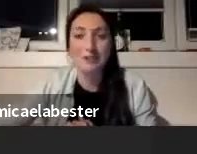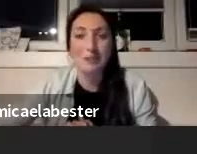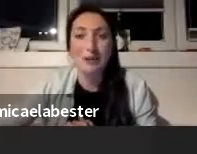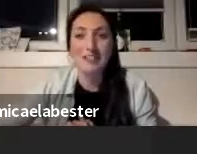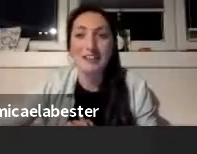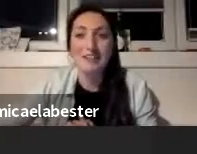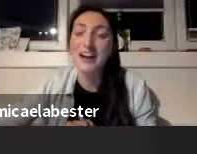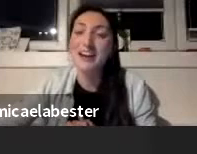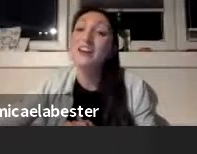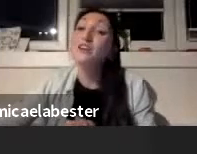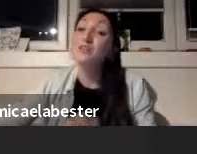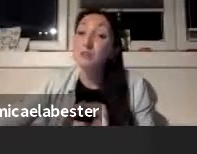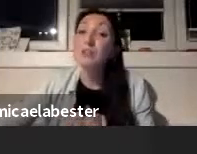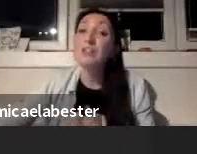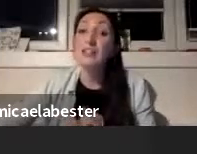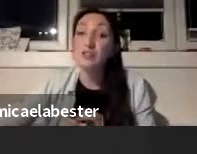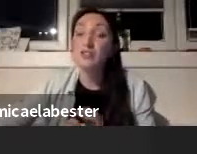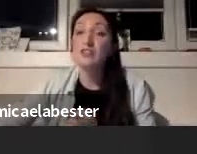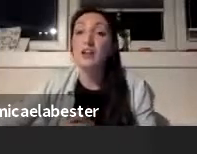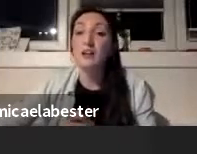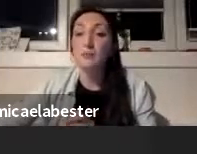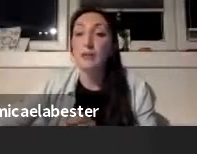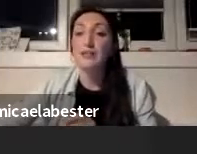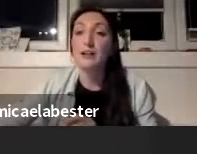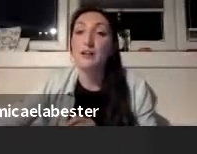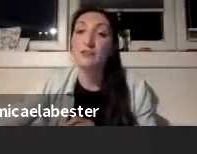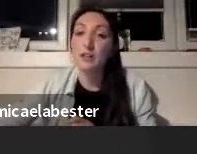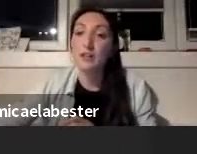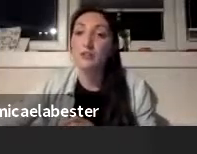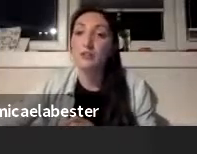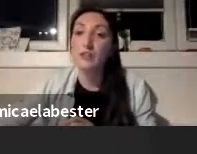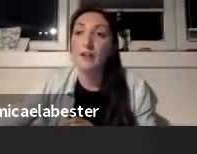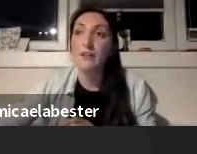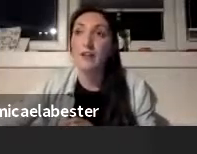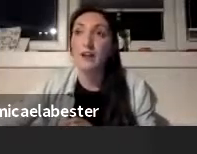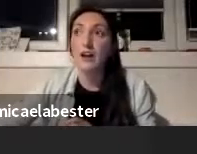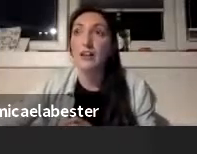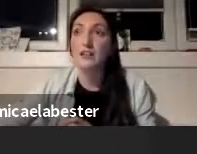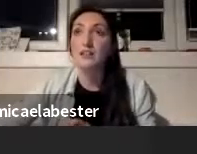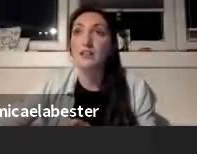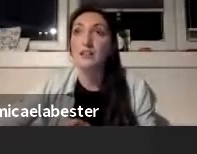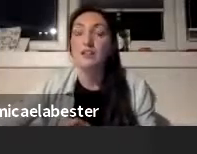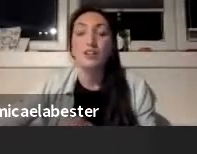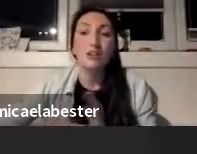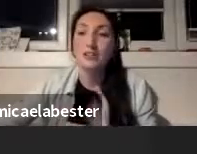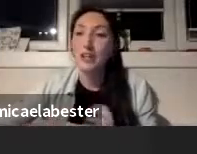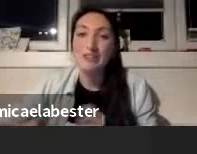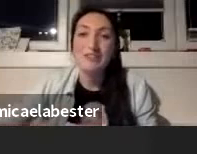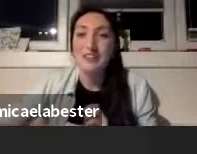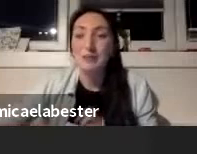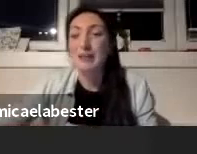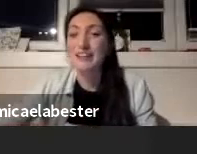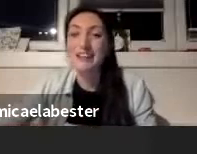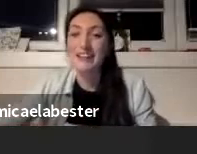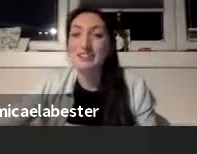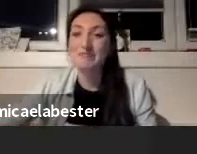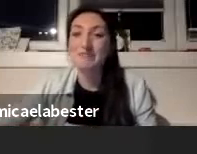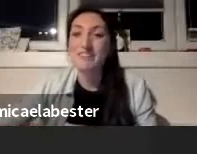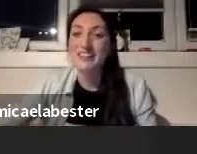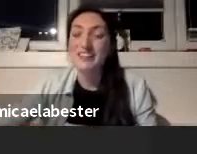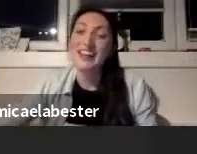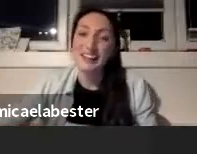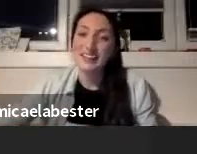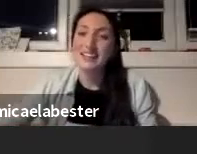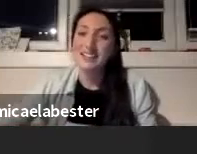don't know if I'm pronouncing that right. Some really interesting BSL videos out there, and, you know, learning fingerspelling,